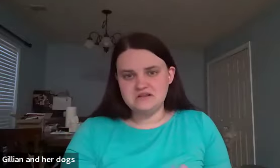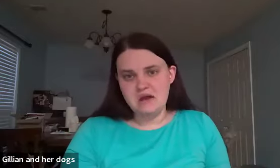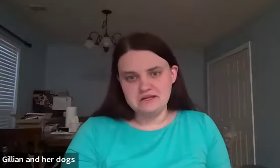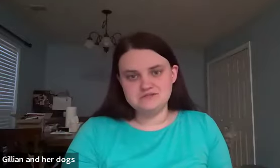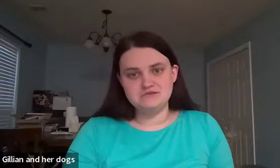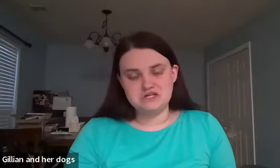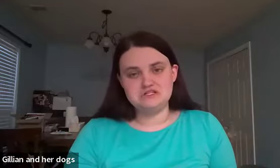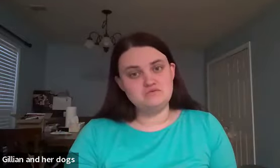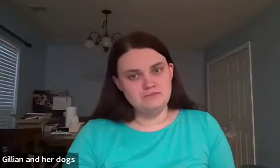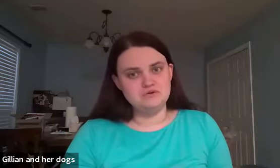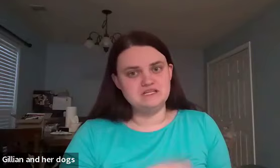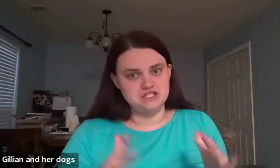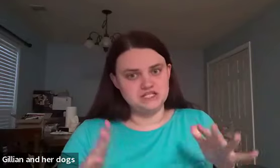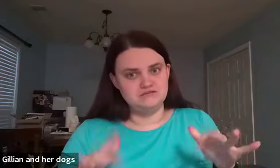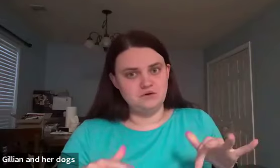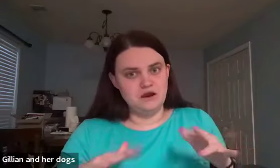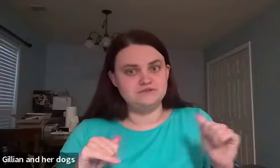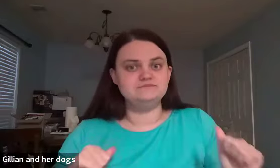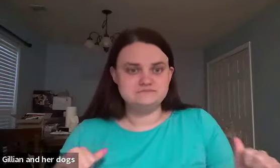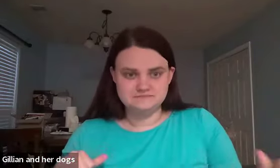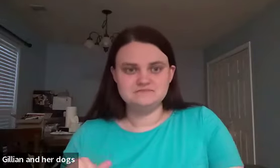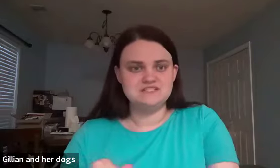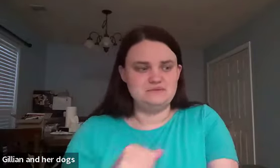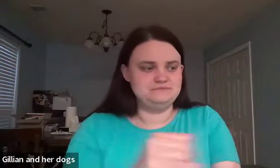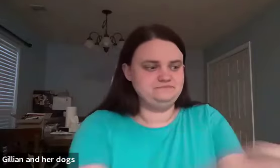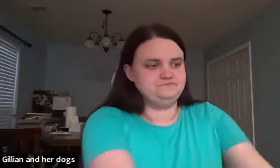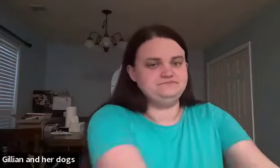typically how it is with thunder, is it rumbles and it shakes the ground. So